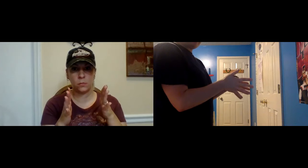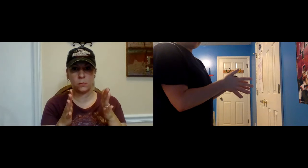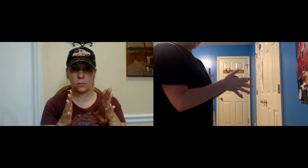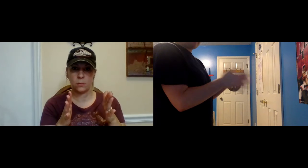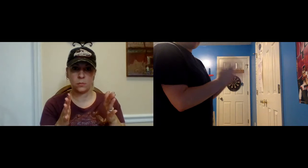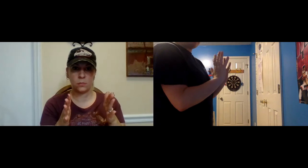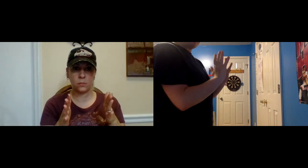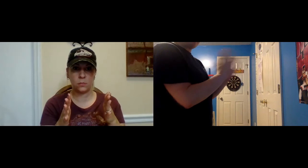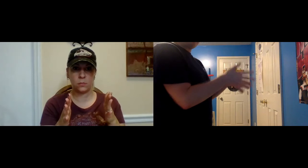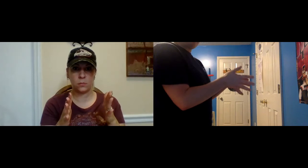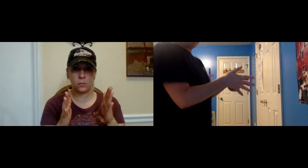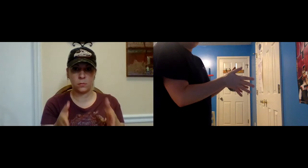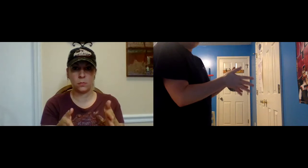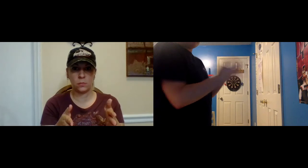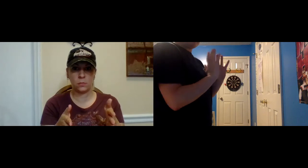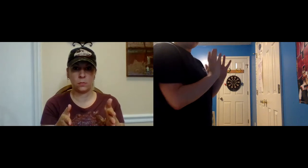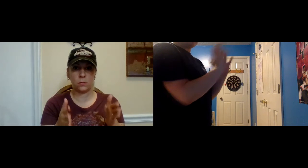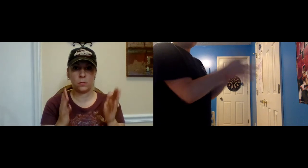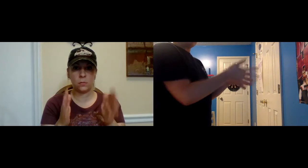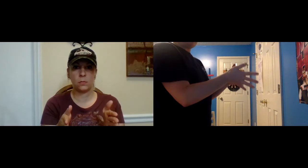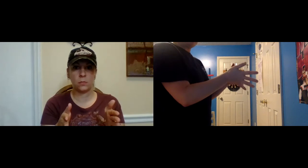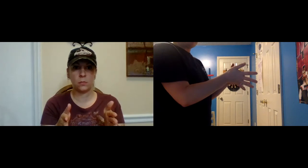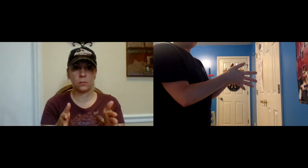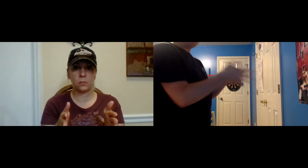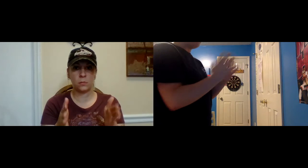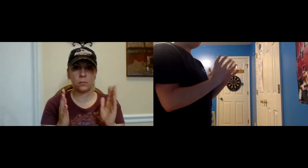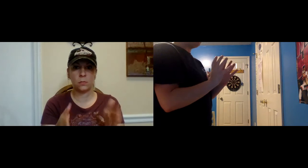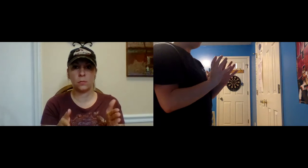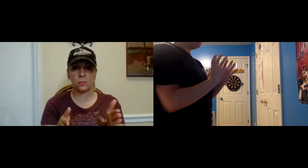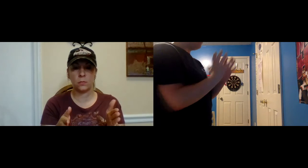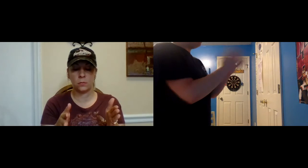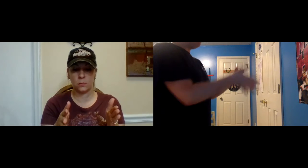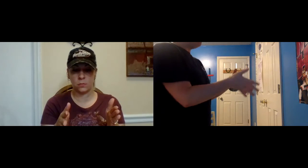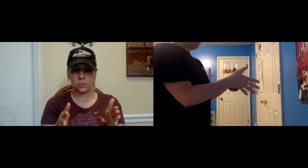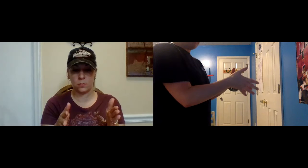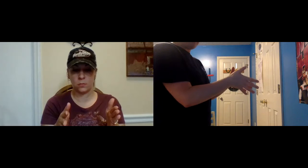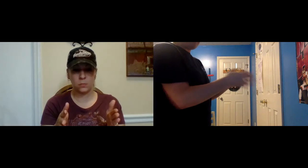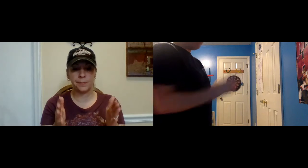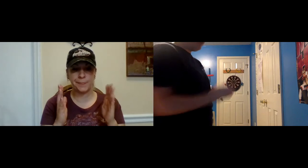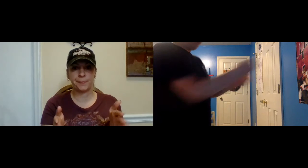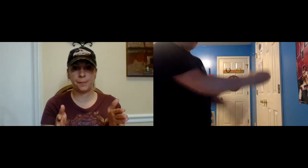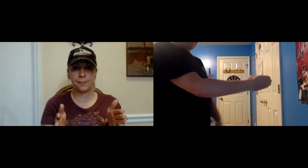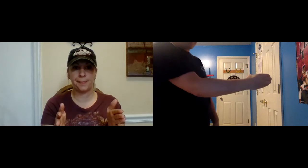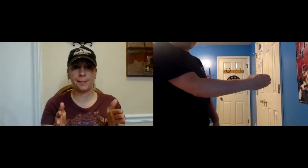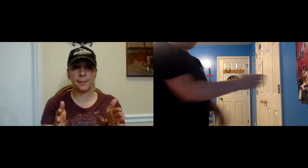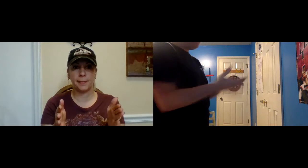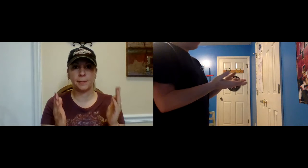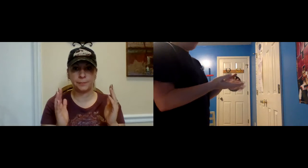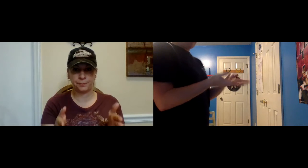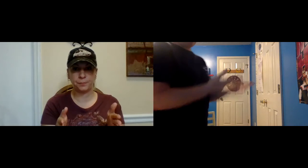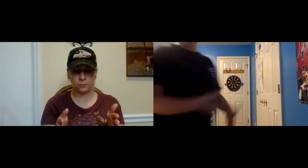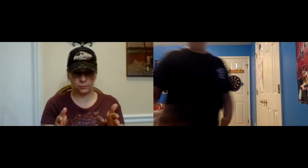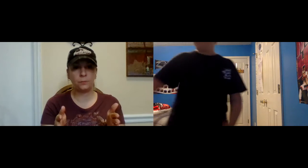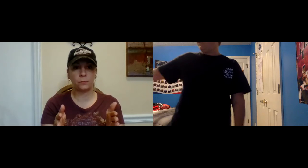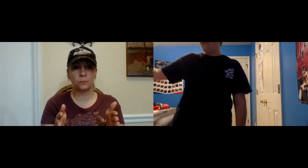you're just going to say left, which really makes sense. You know, it's like you've taken something, you've sat it there, you know, you put it there,